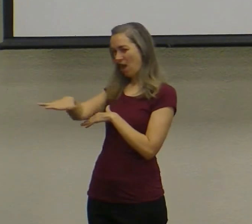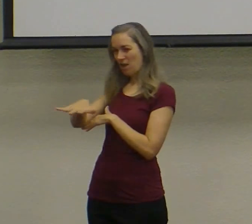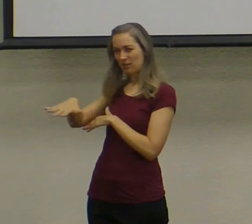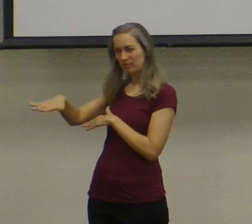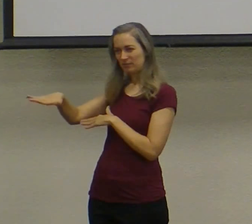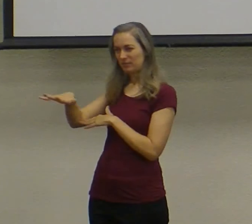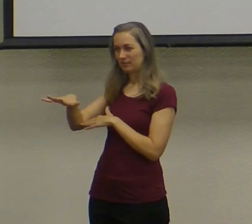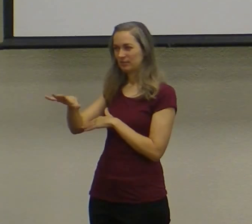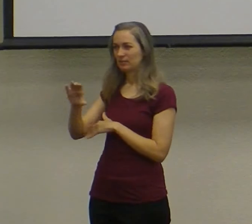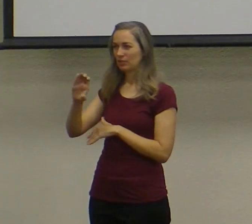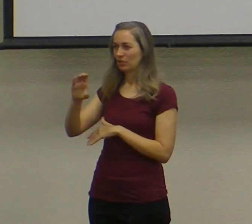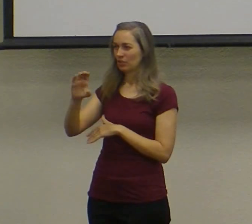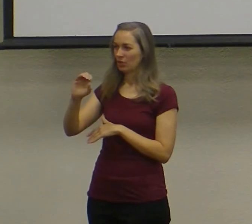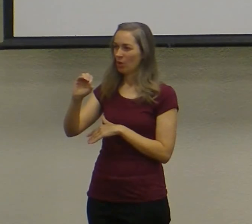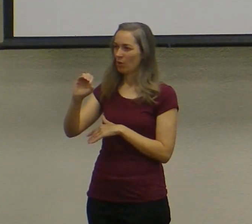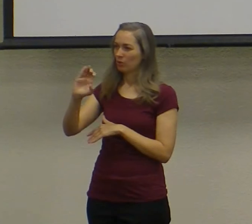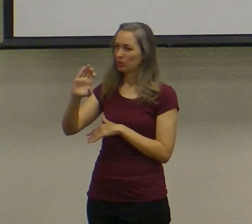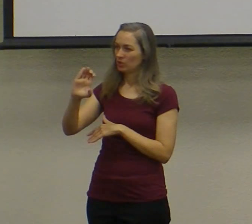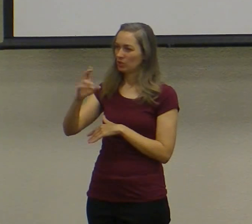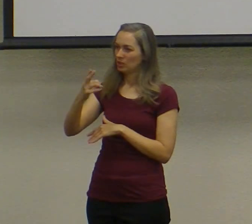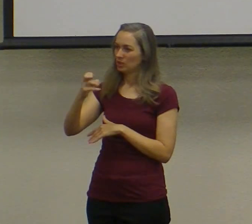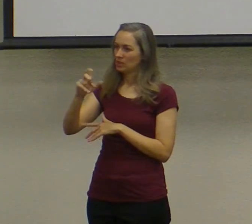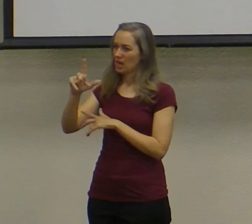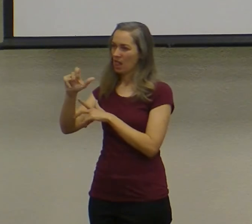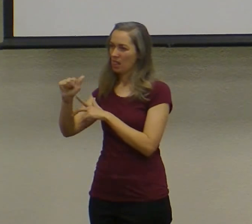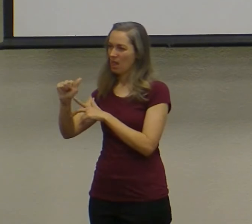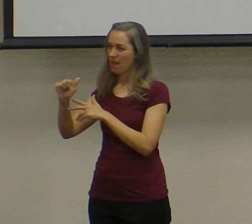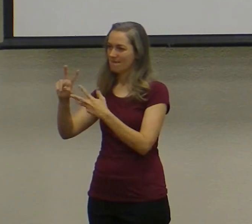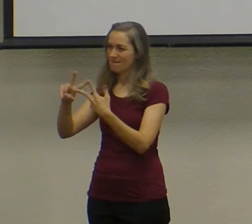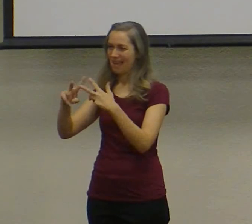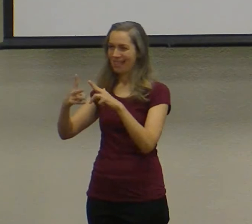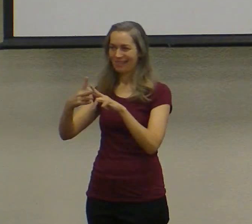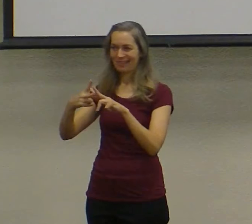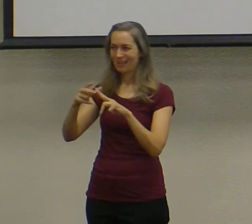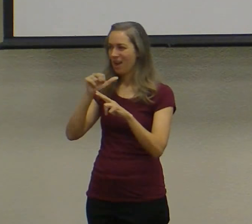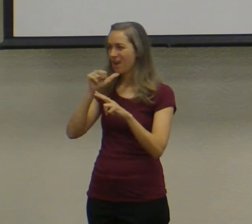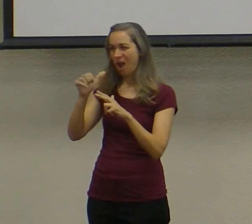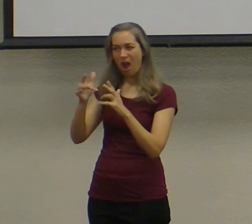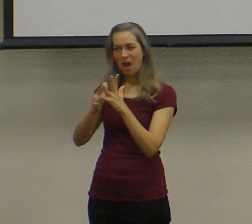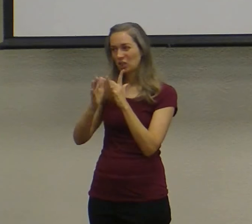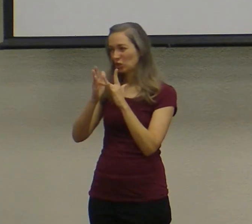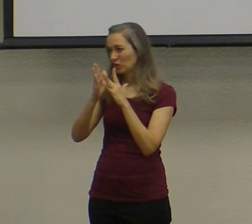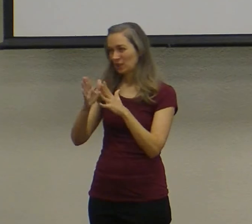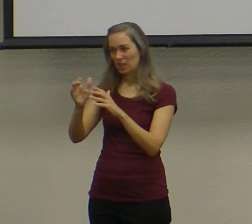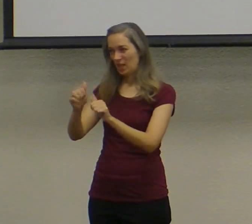the Coachella Valley that is very unchurched. And we had